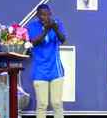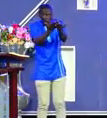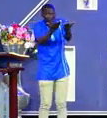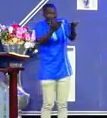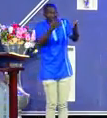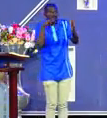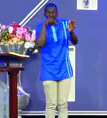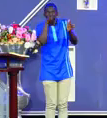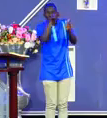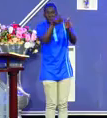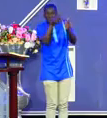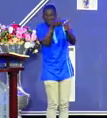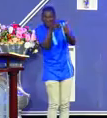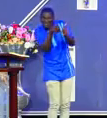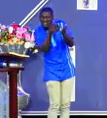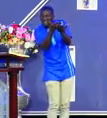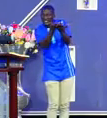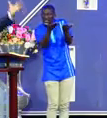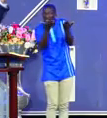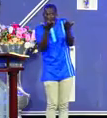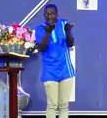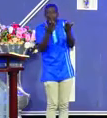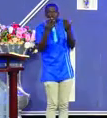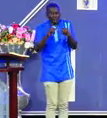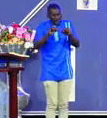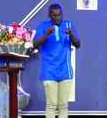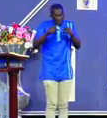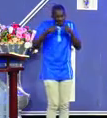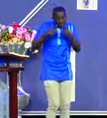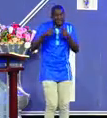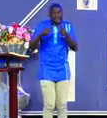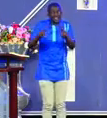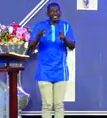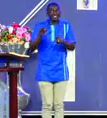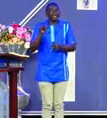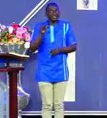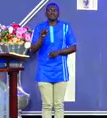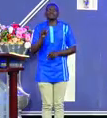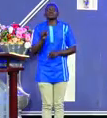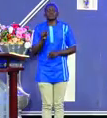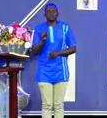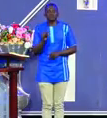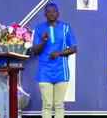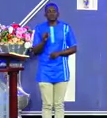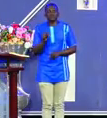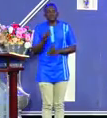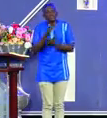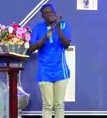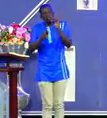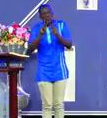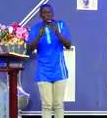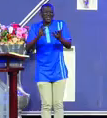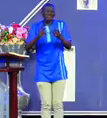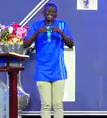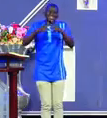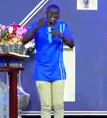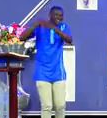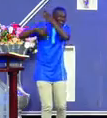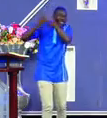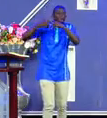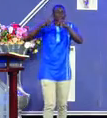muli. Those listening to me wherever you are. Ketutandise. Now that we've started. Oba abalala batandika dda naye kati